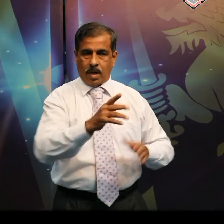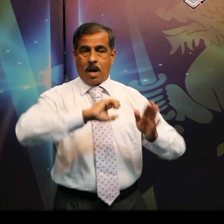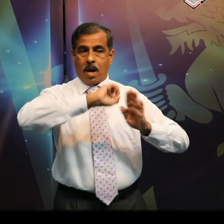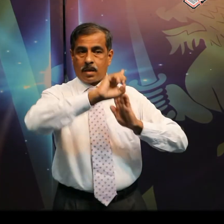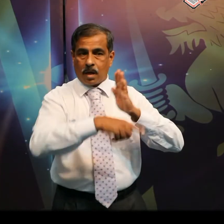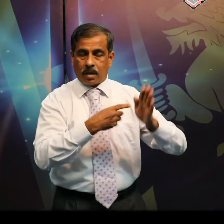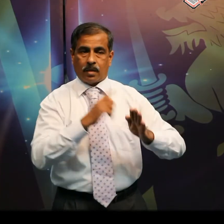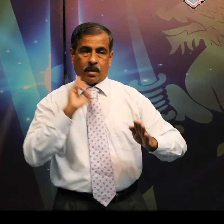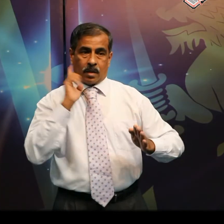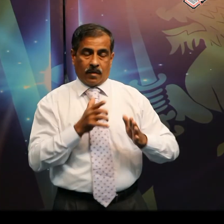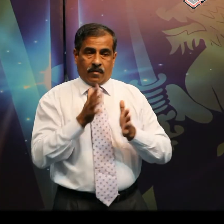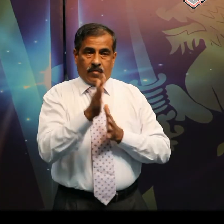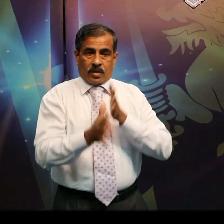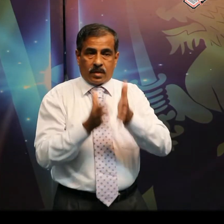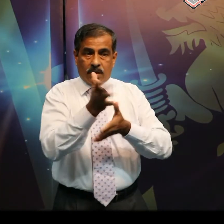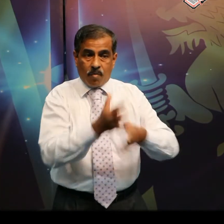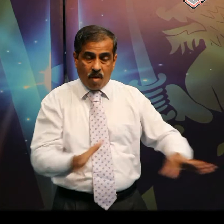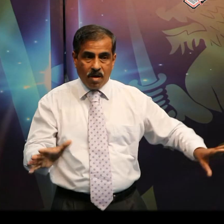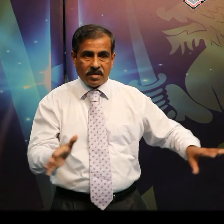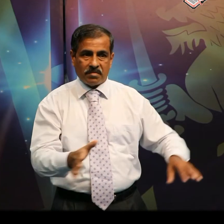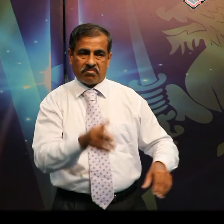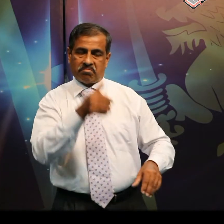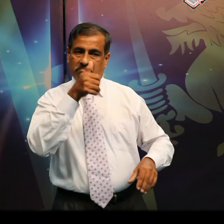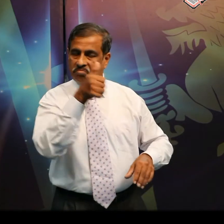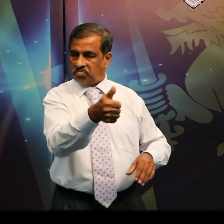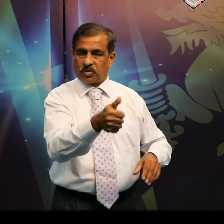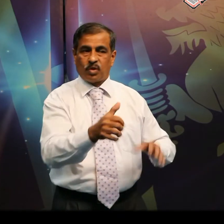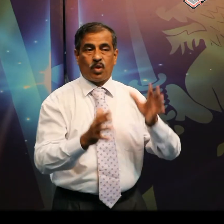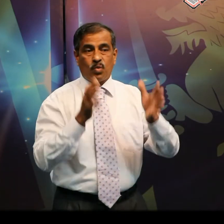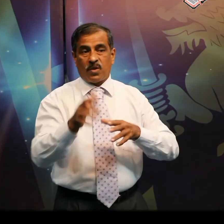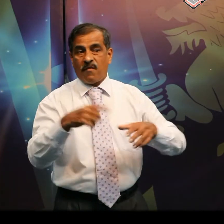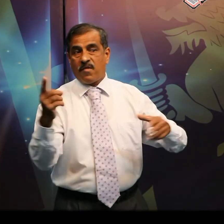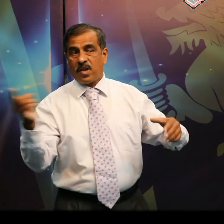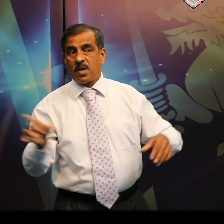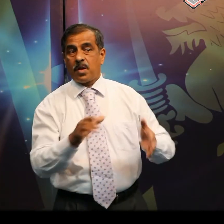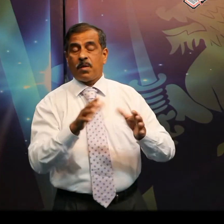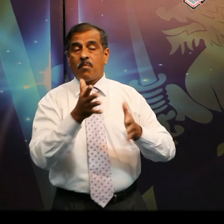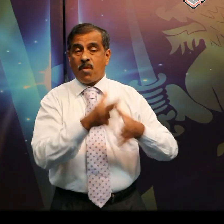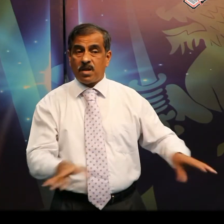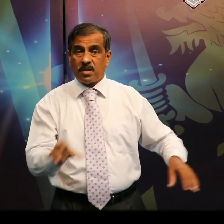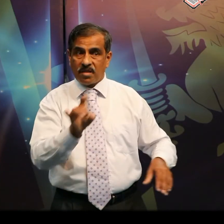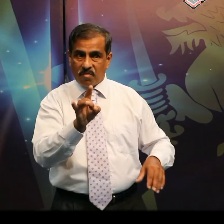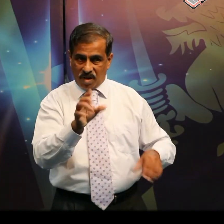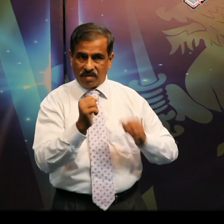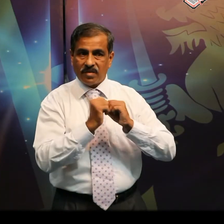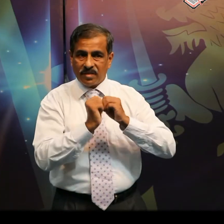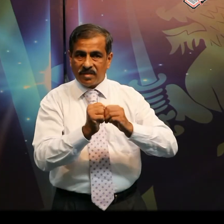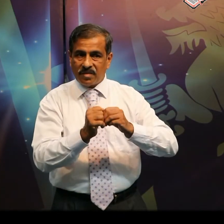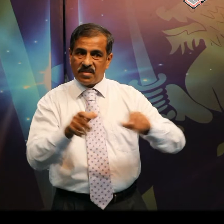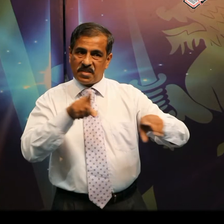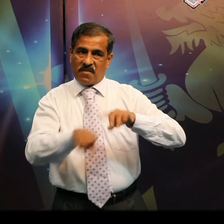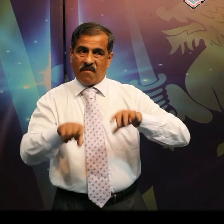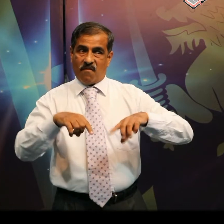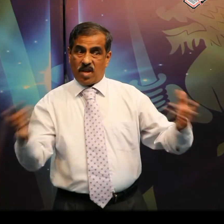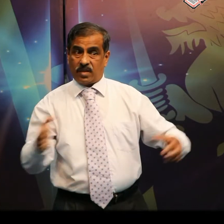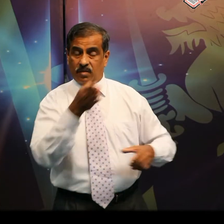Sri Lanka, is not just one of the many languages, but it represents a uniqueness of you. Your language, your